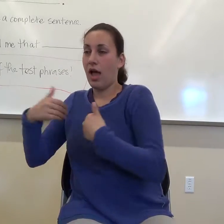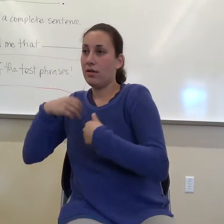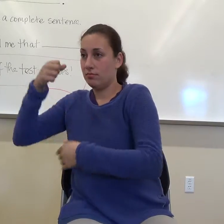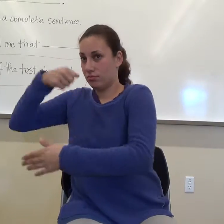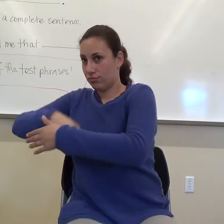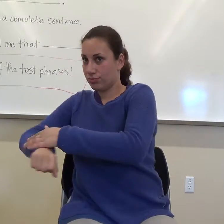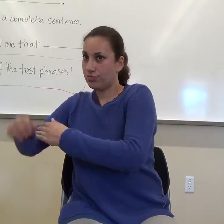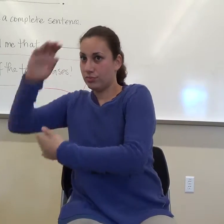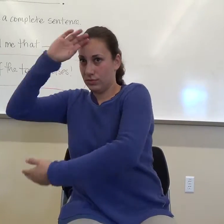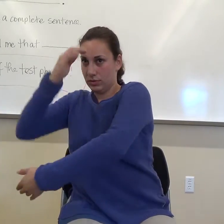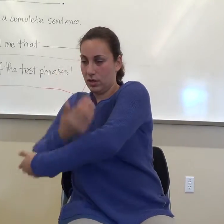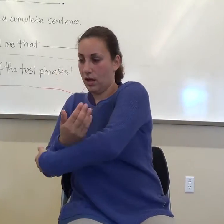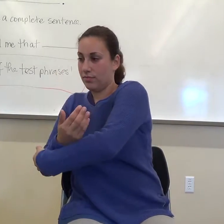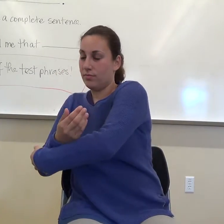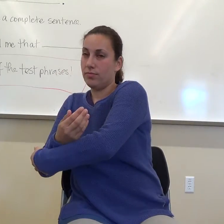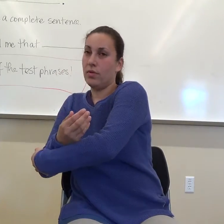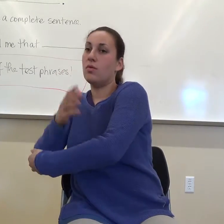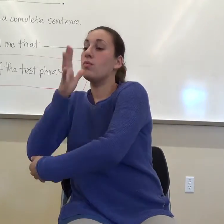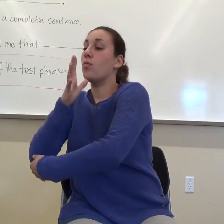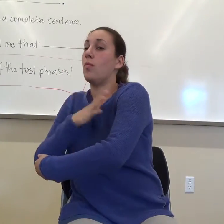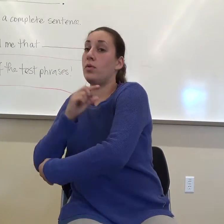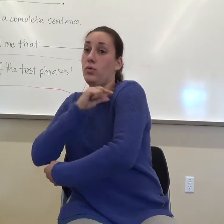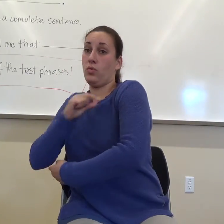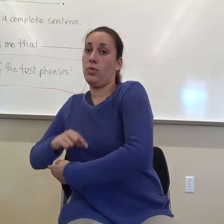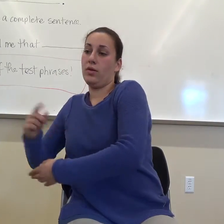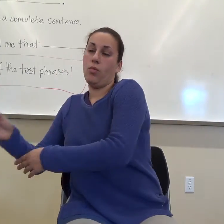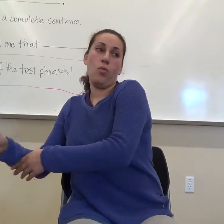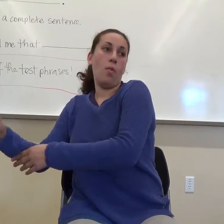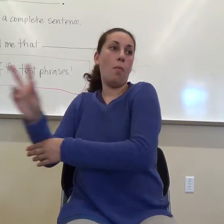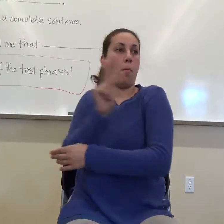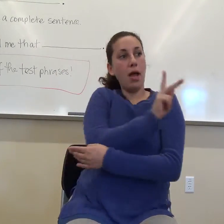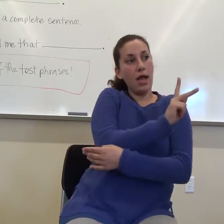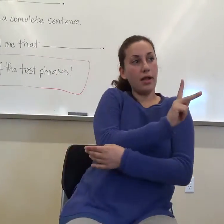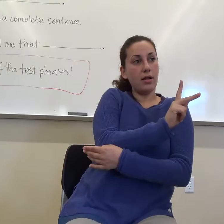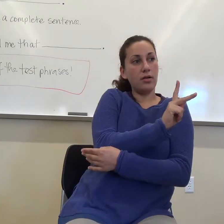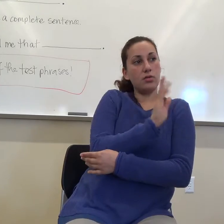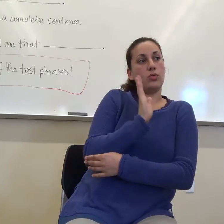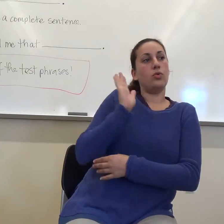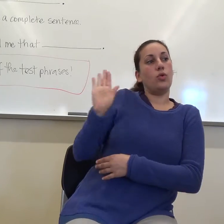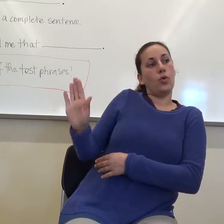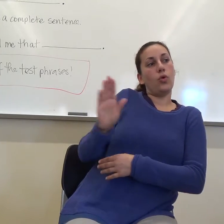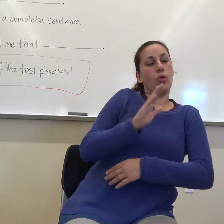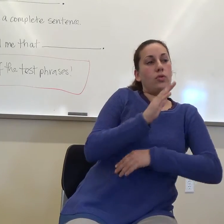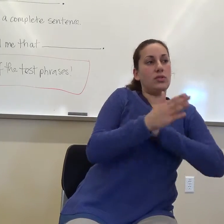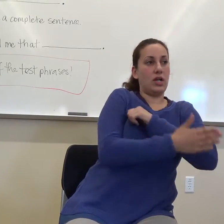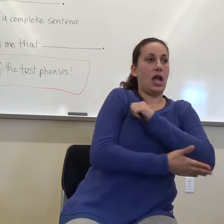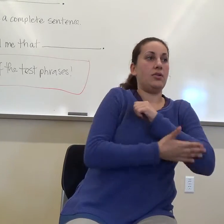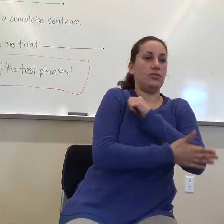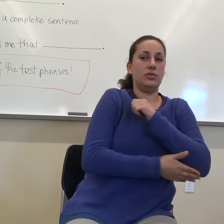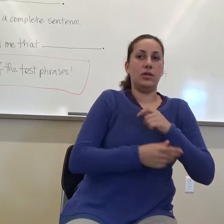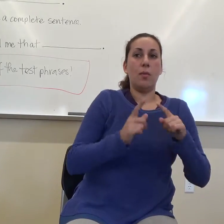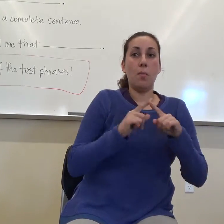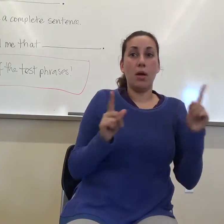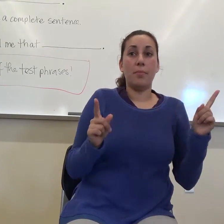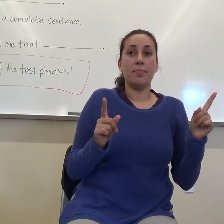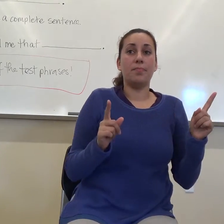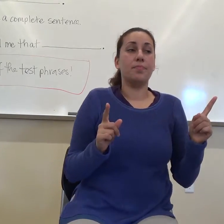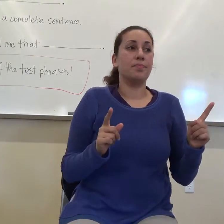Okay. For whatever it's worth, think in terms of making some kind